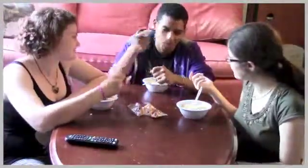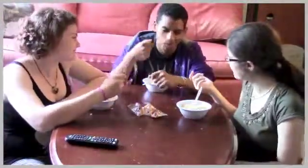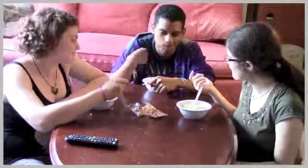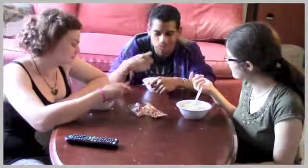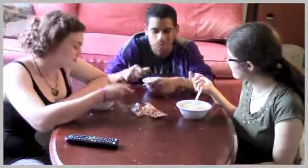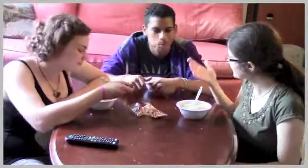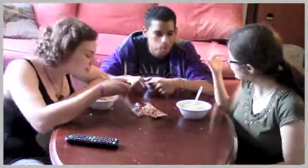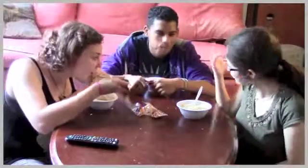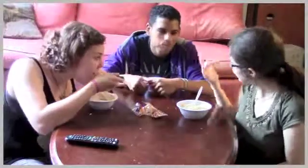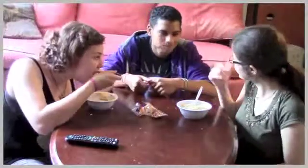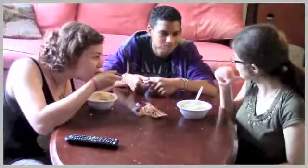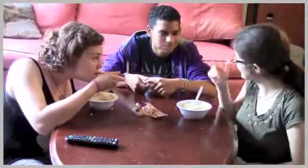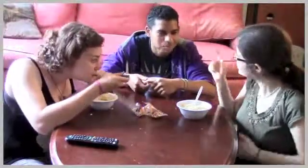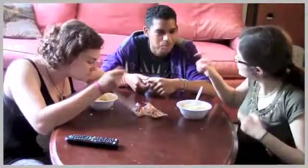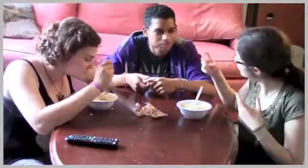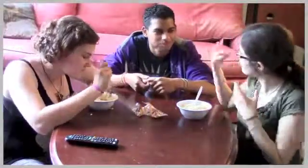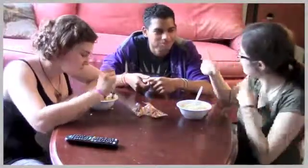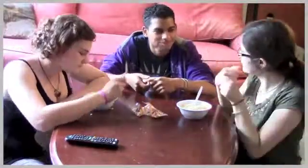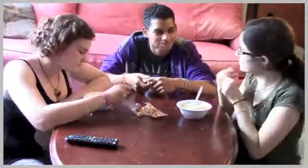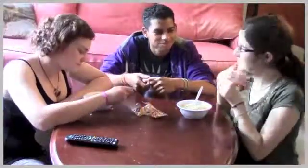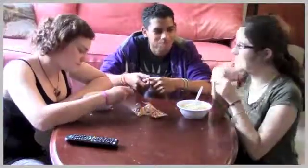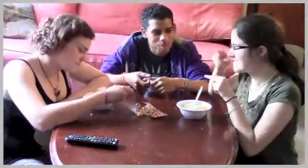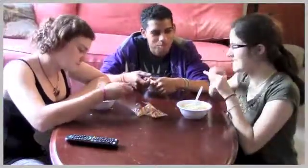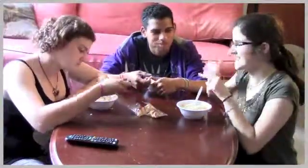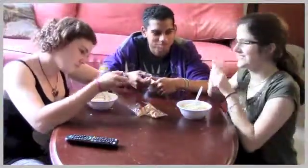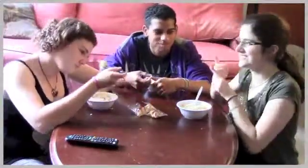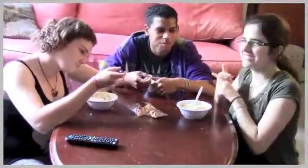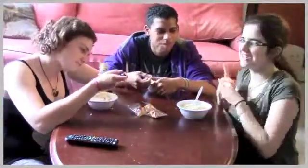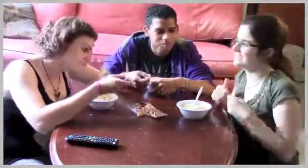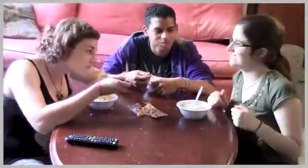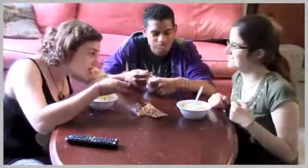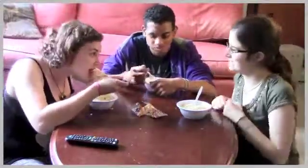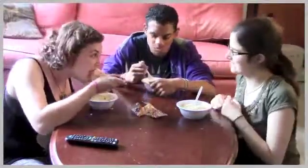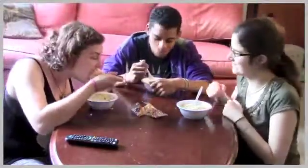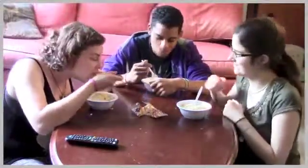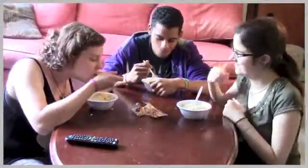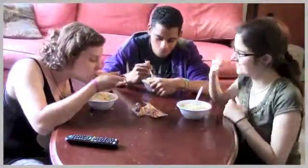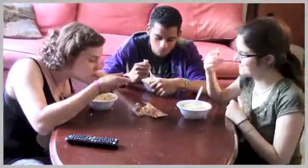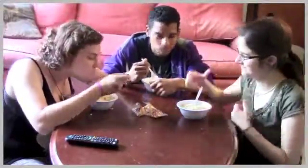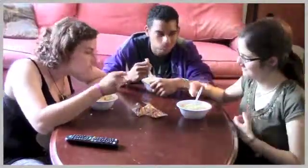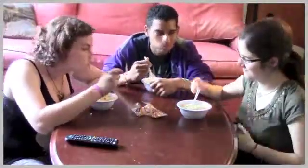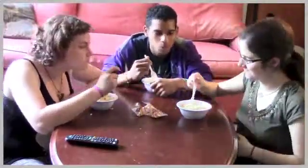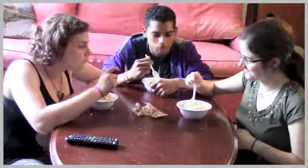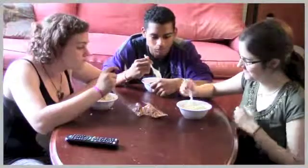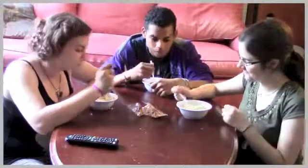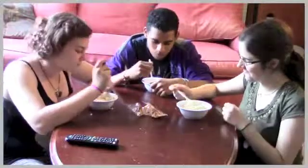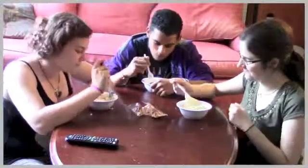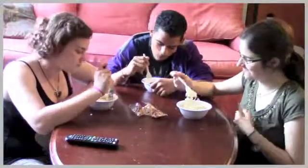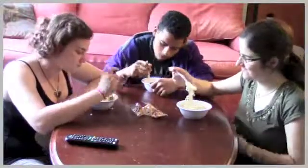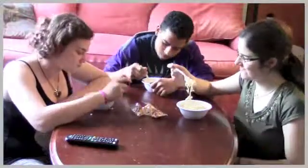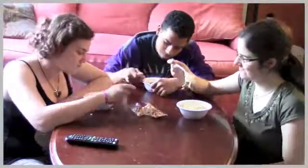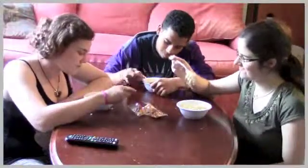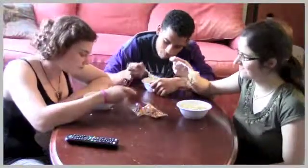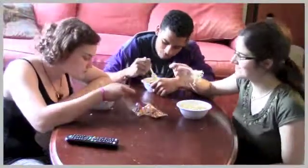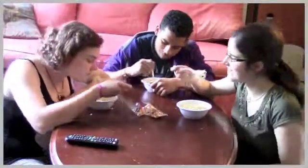gone, Elvis. Yeah, maybe next year. I know. It was really fun.